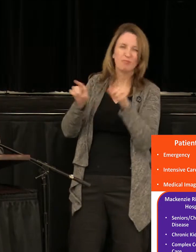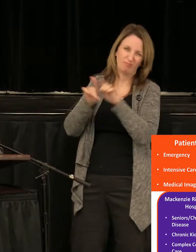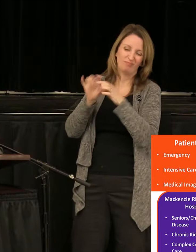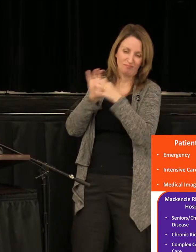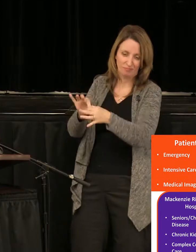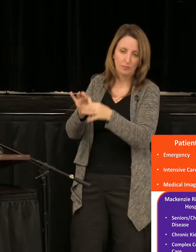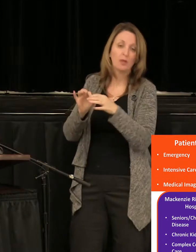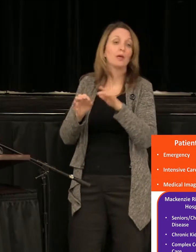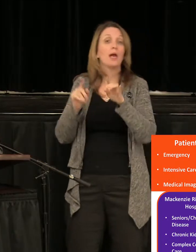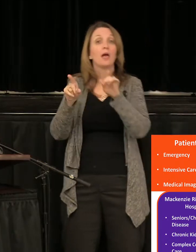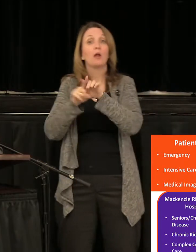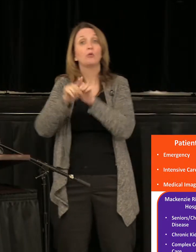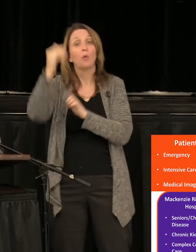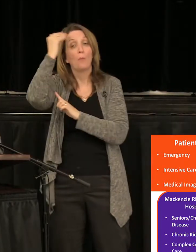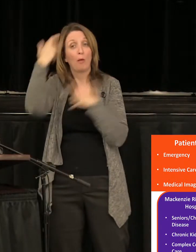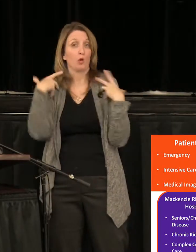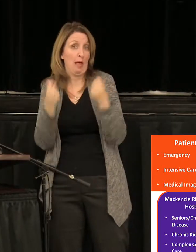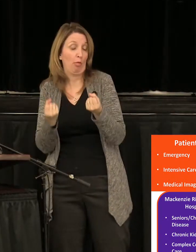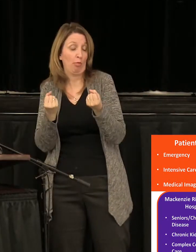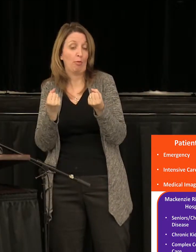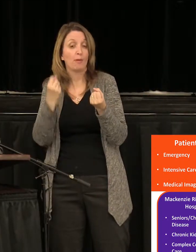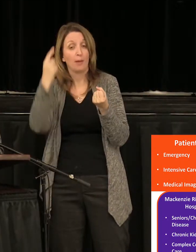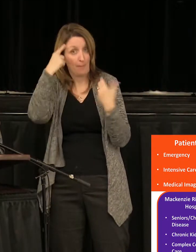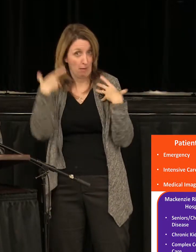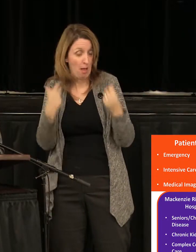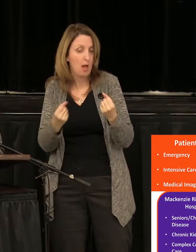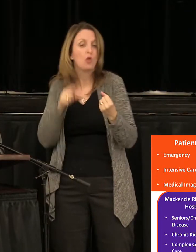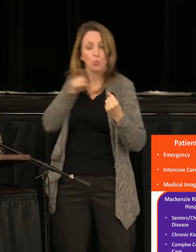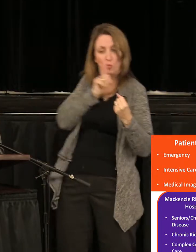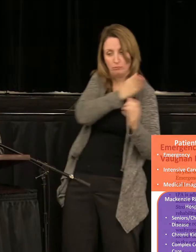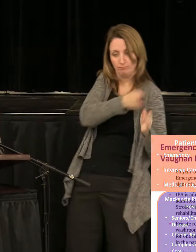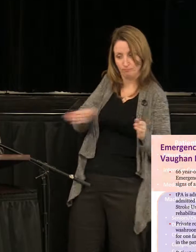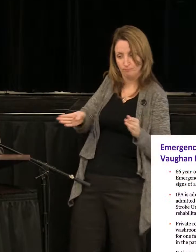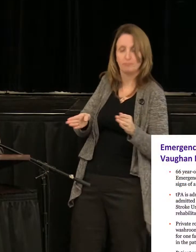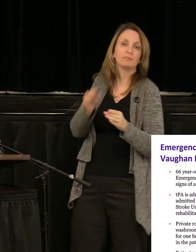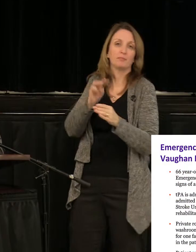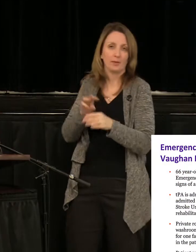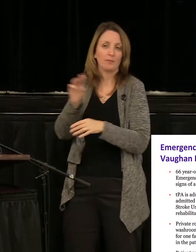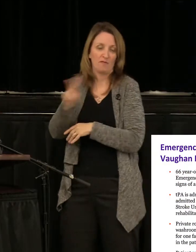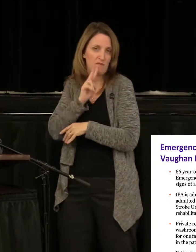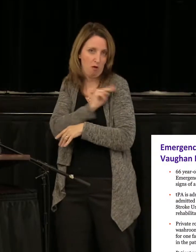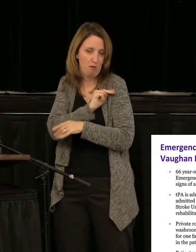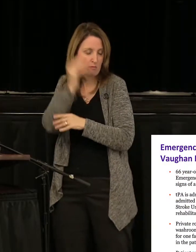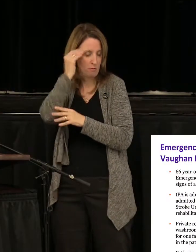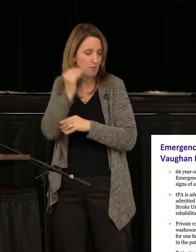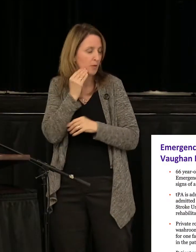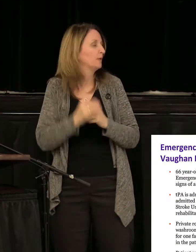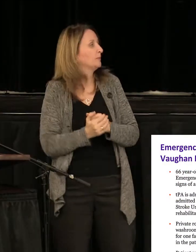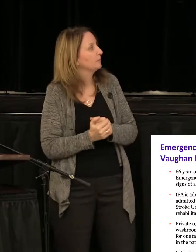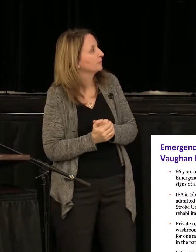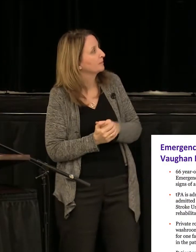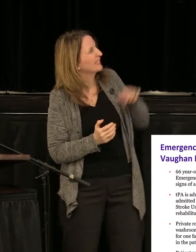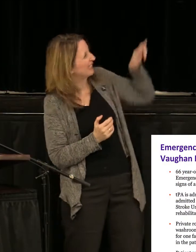program, and mental health will also be provided mostly at the Mackenzie Vaughan Hospital. So here's a little bit of